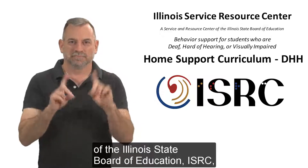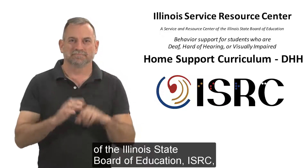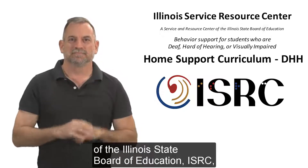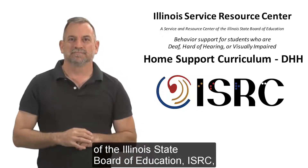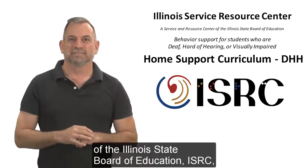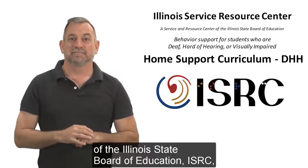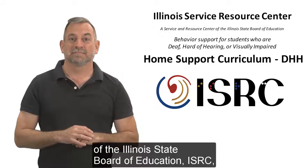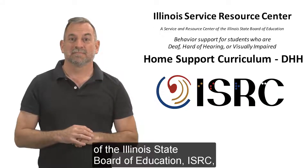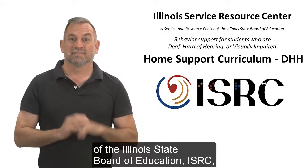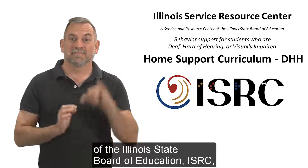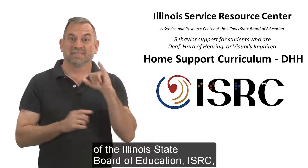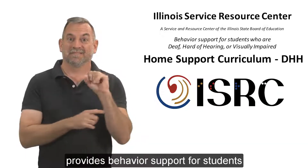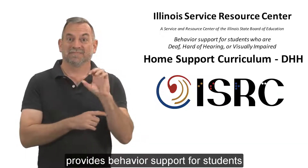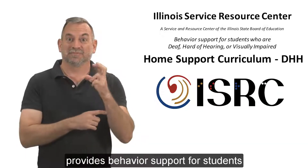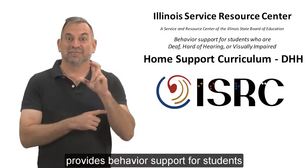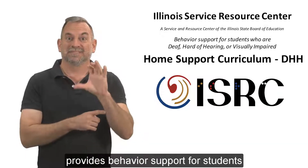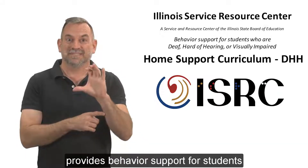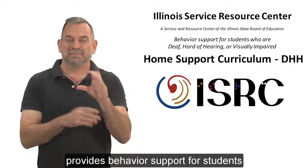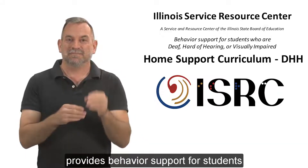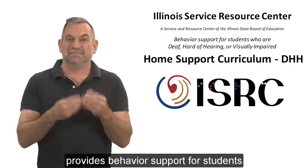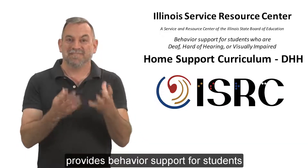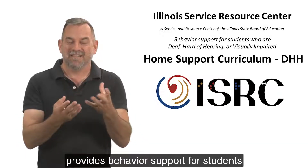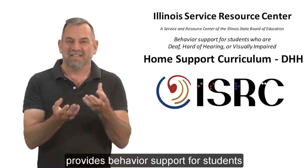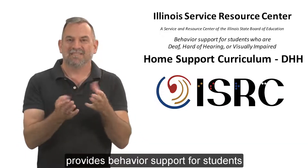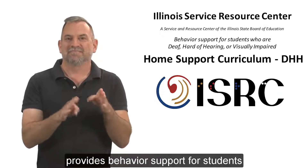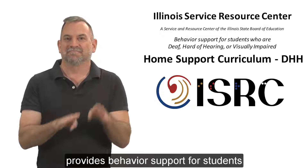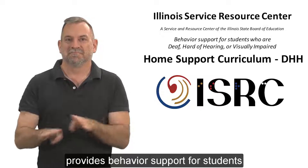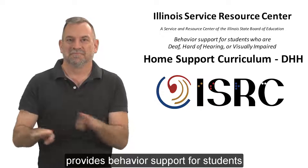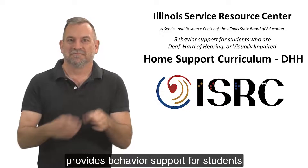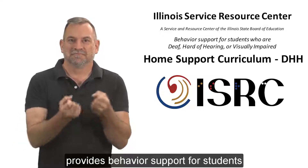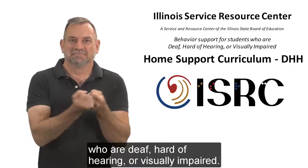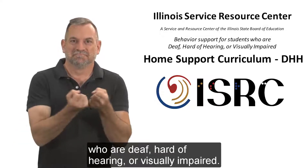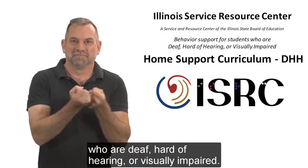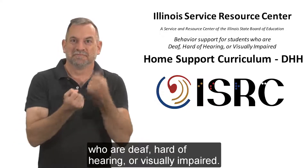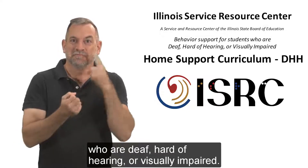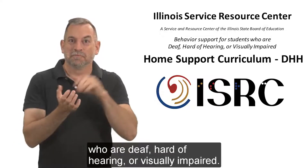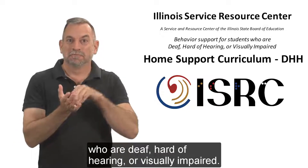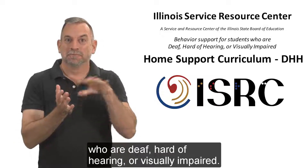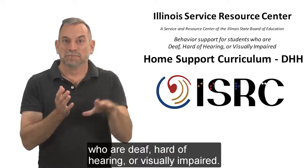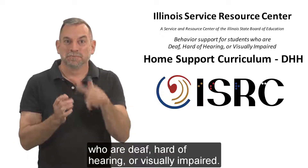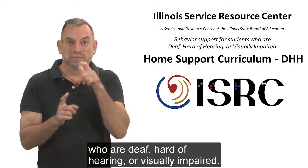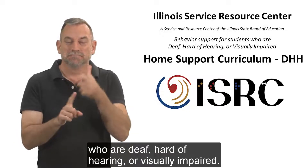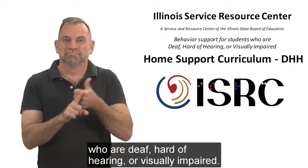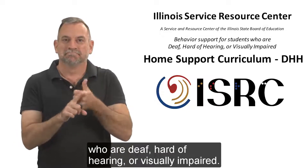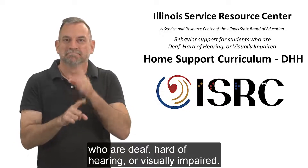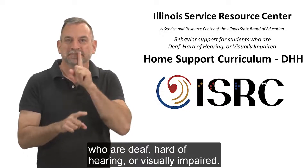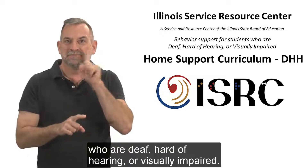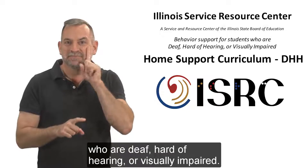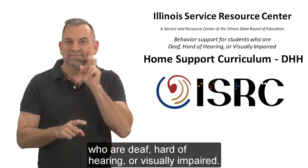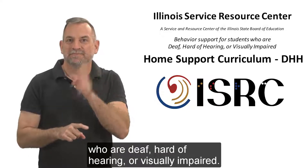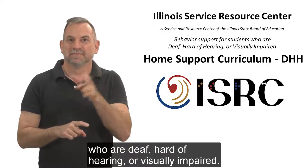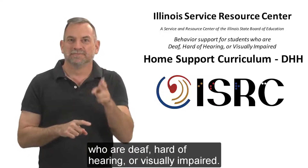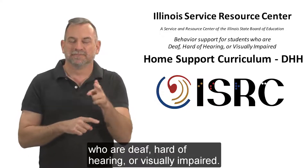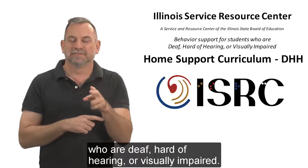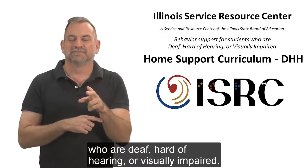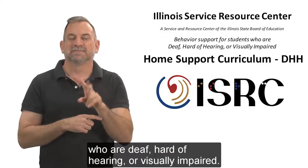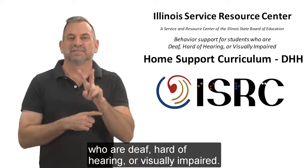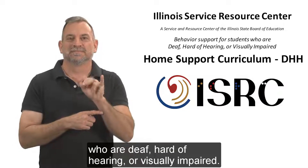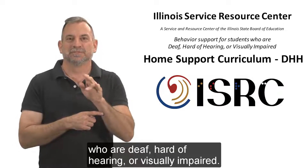Education, ISRC, provides behavior support for students who are deaf, hard of hearing, or